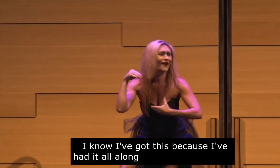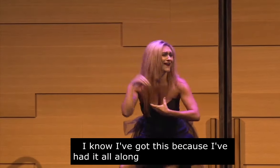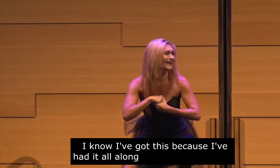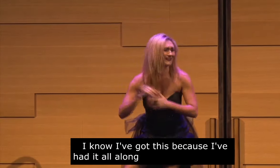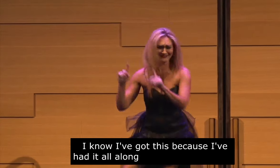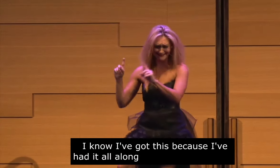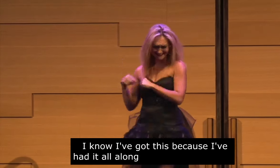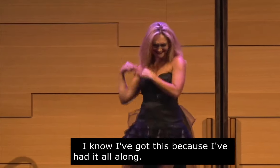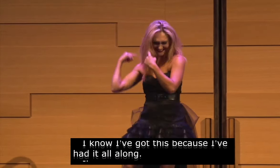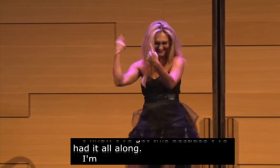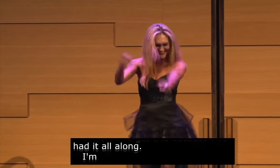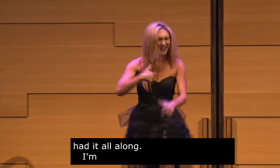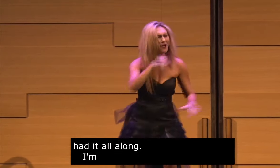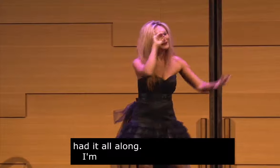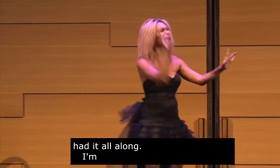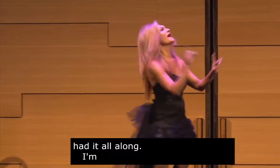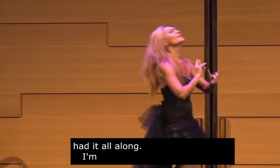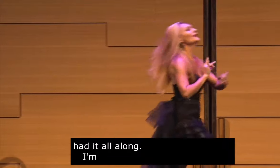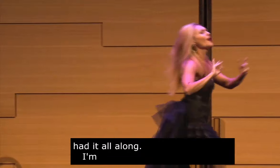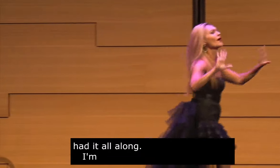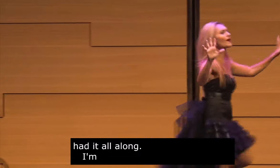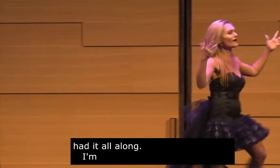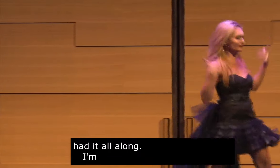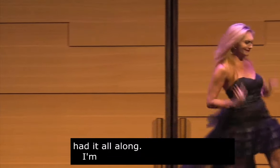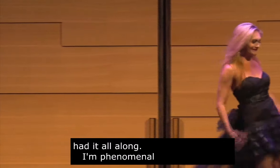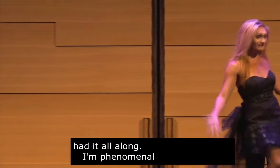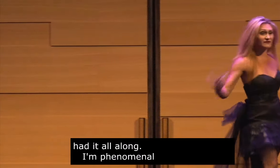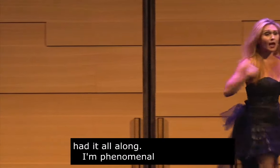along. I'm phenomenal and I'm